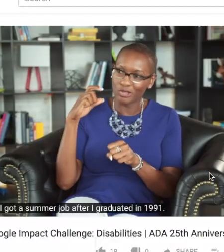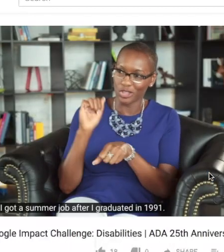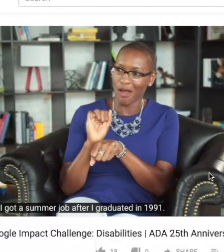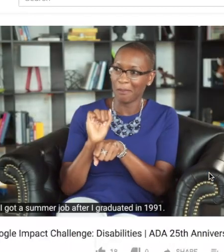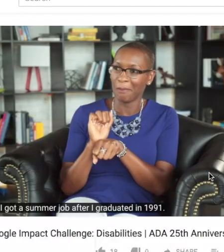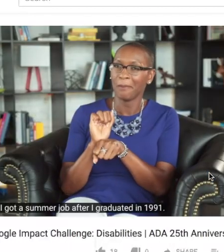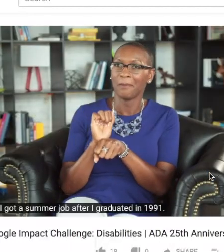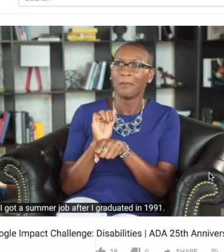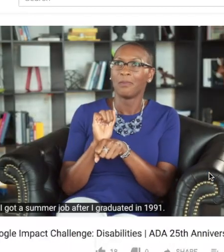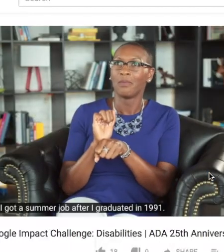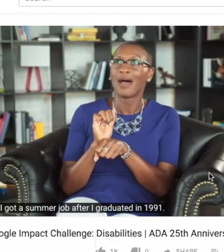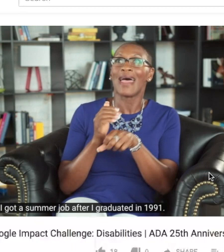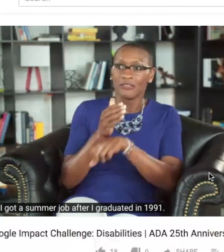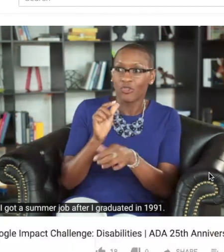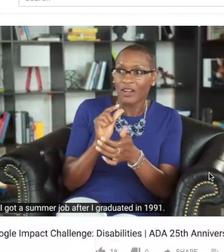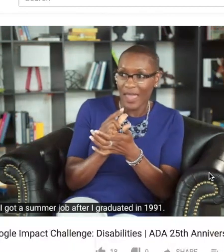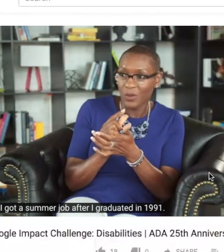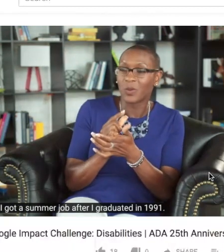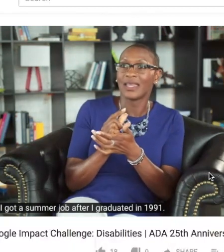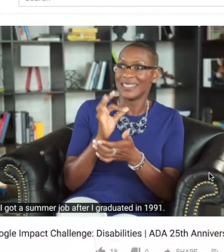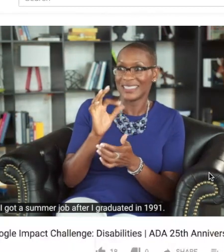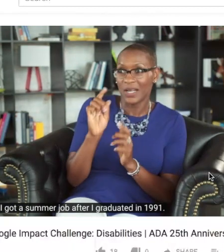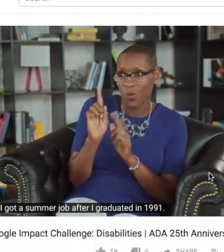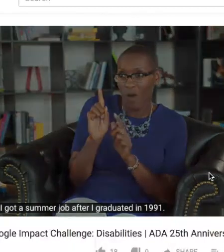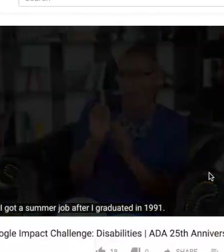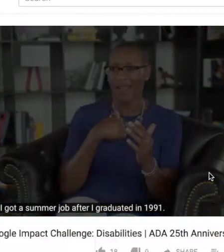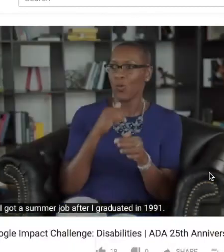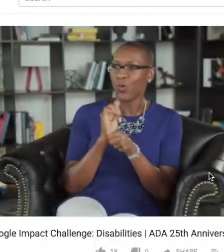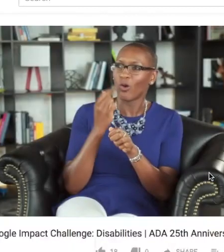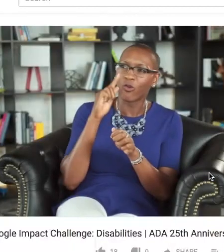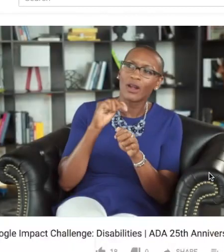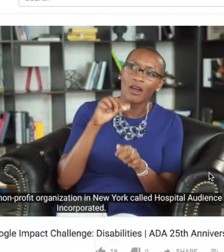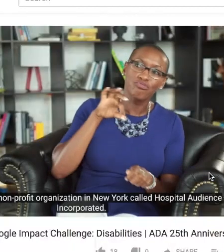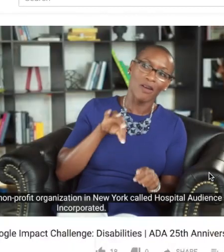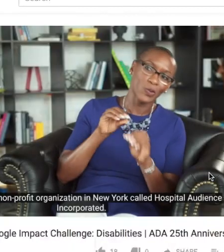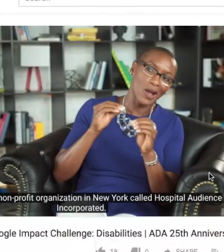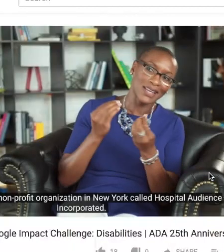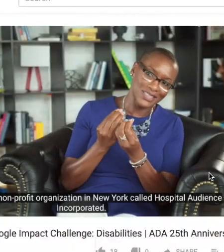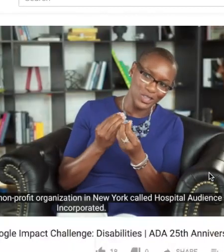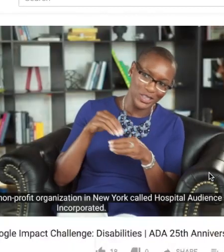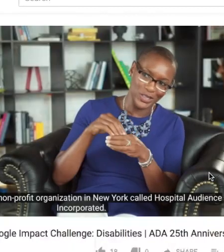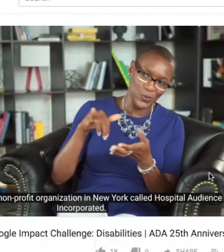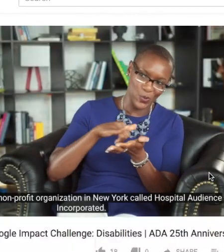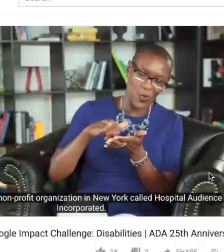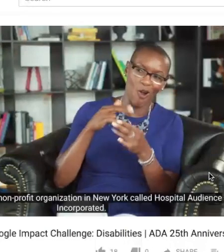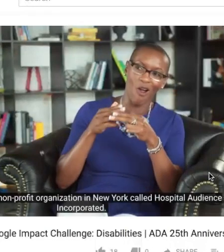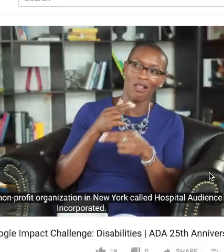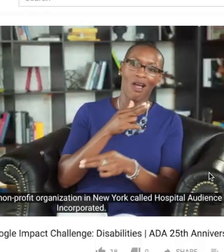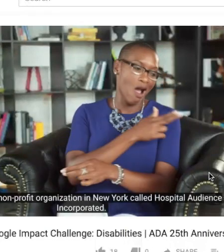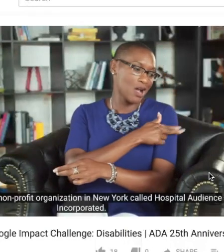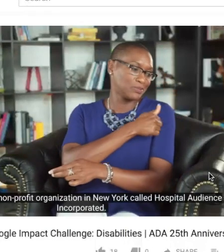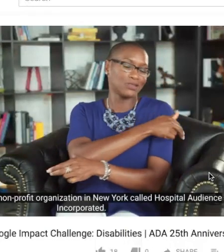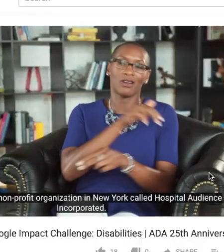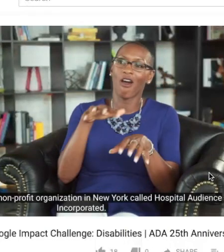I got a summer job after I graduated in 1991. I worked for a nonprofit organization in New